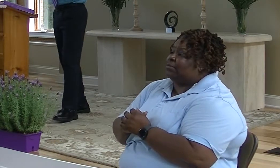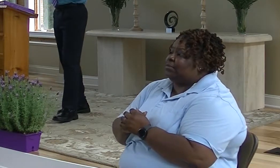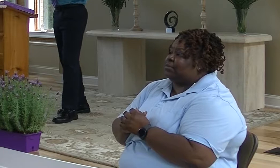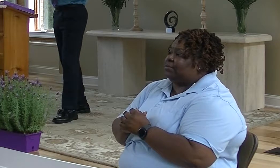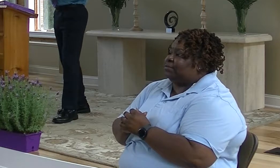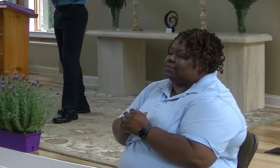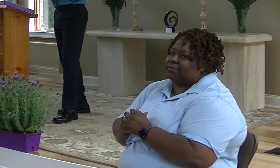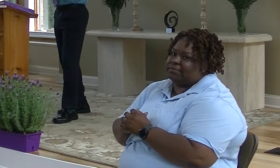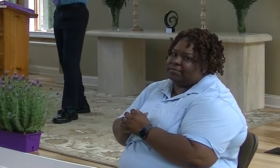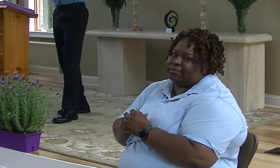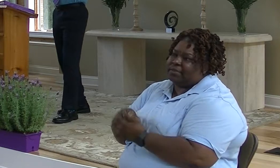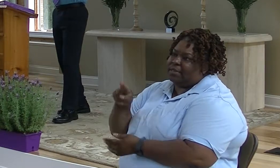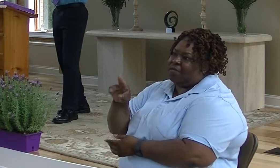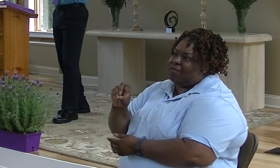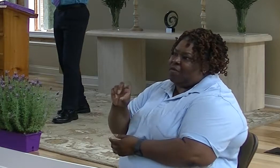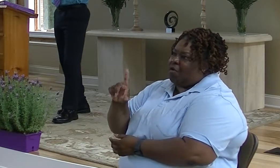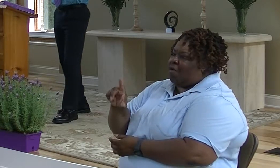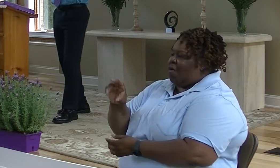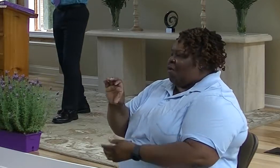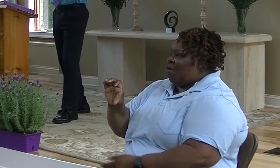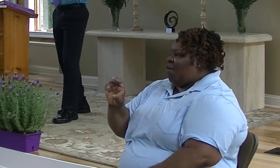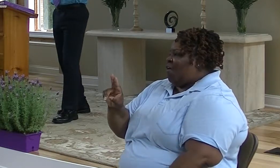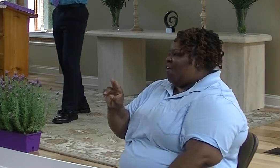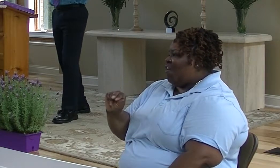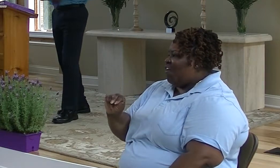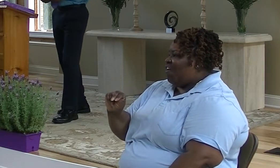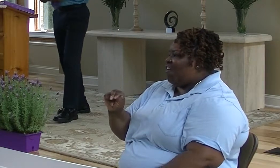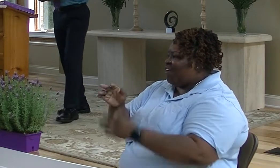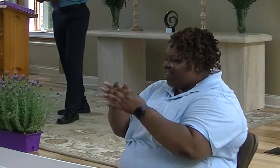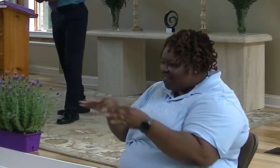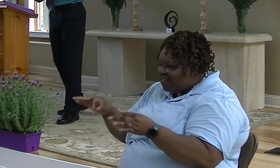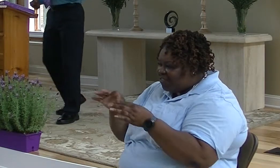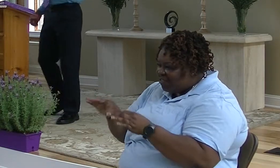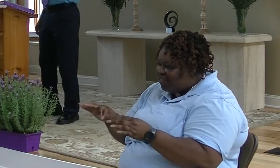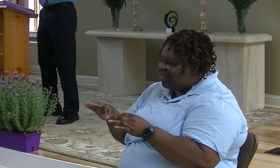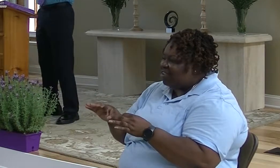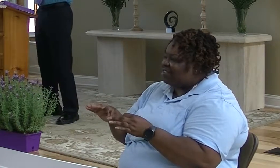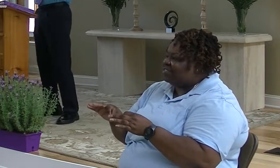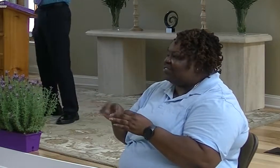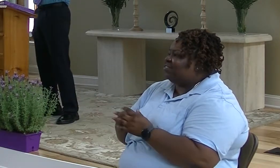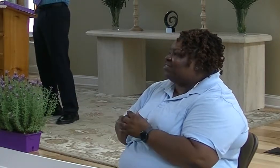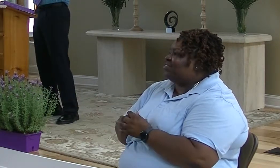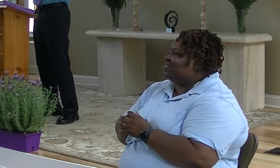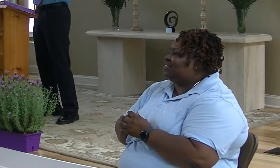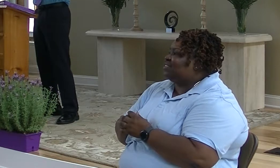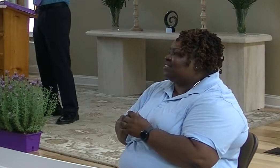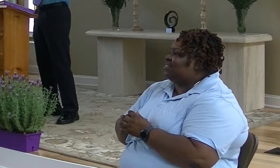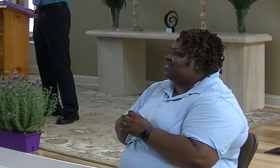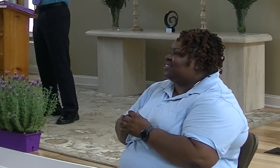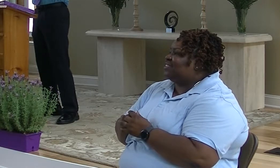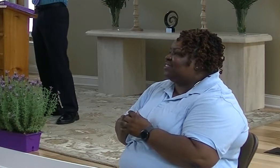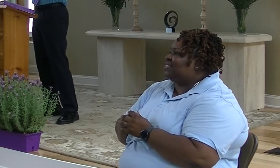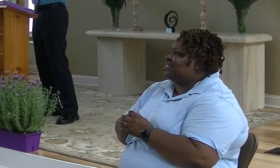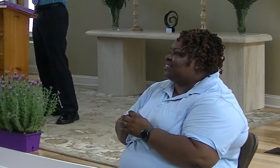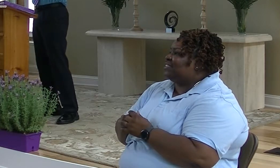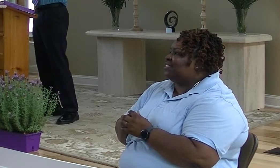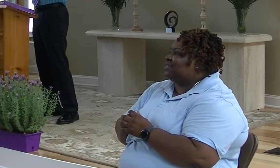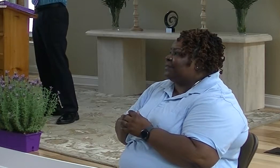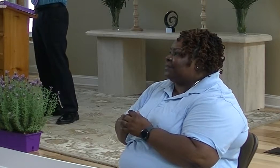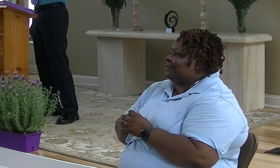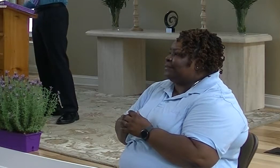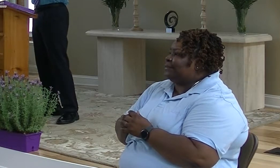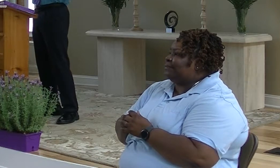a Vulcan phrase. In Vulcan, there is a concept of infinite